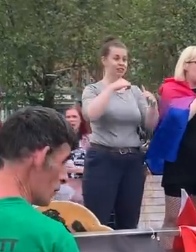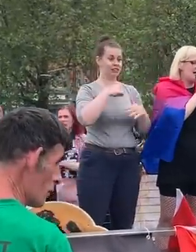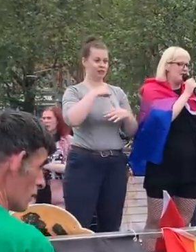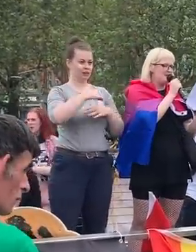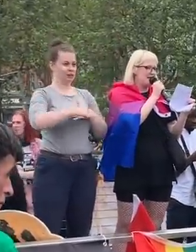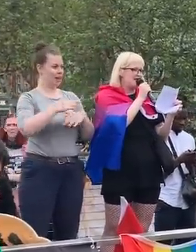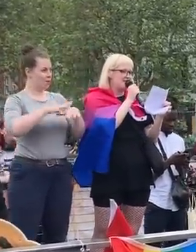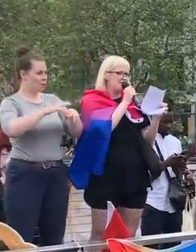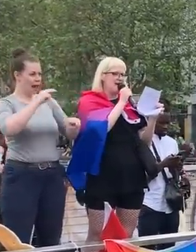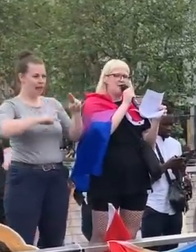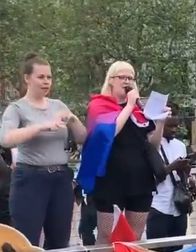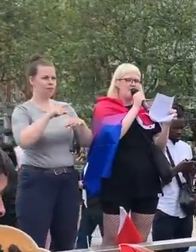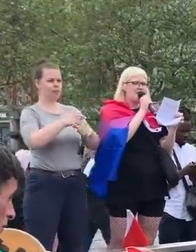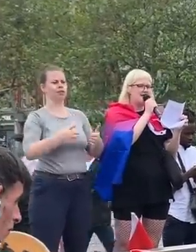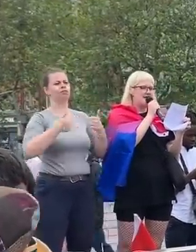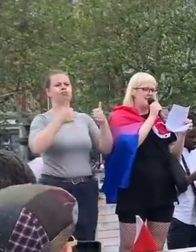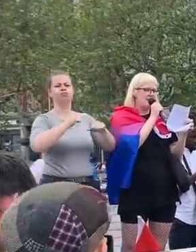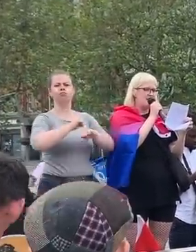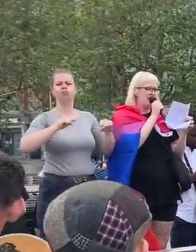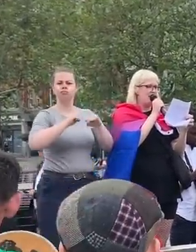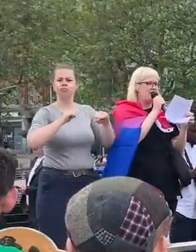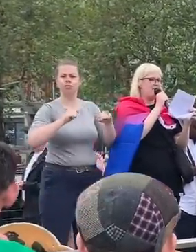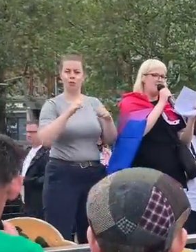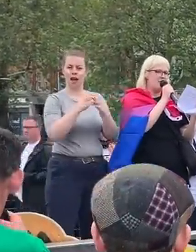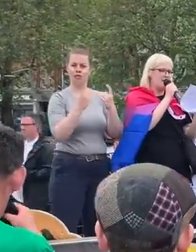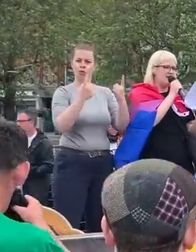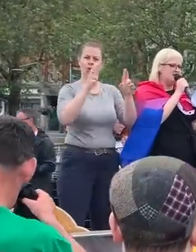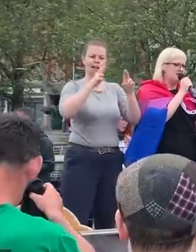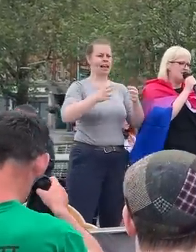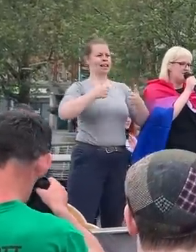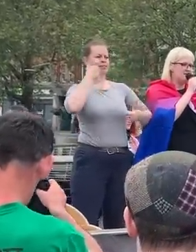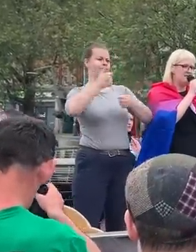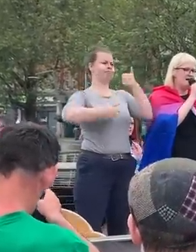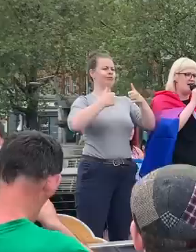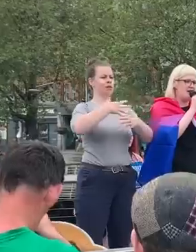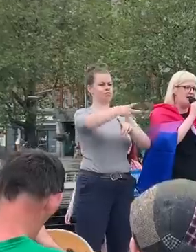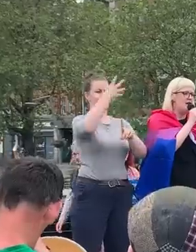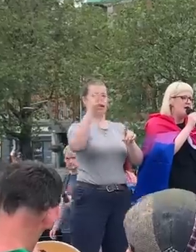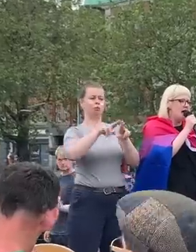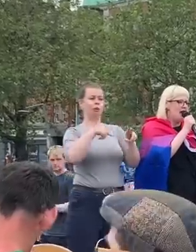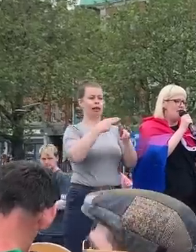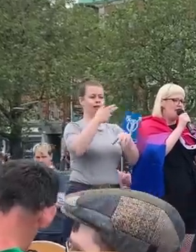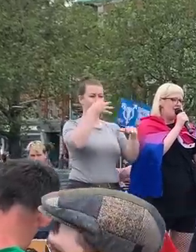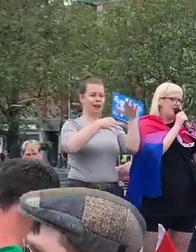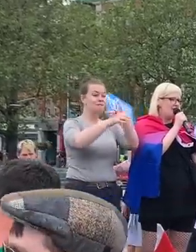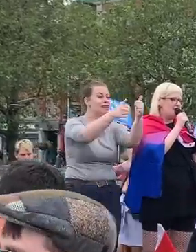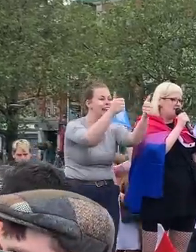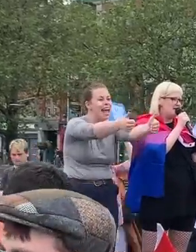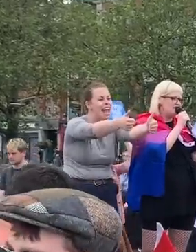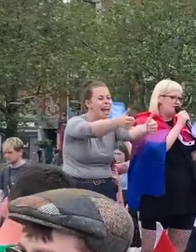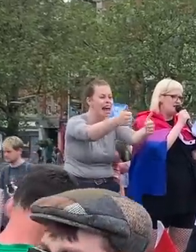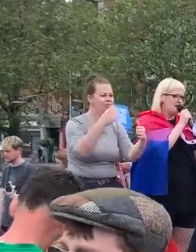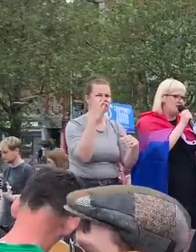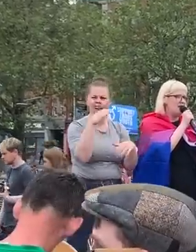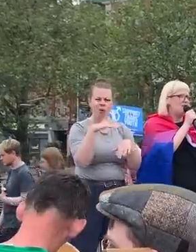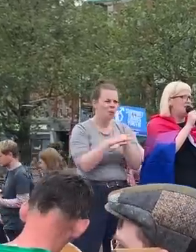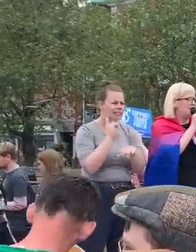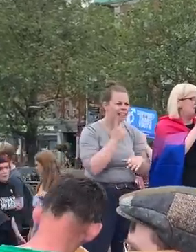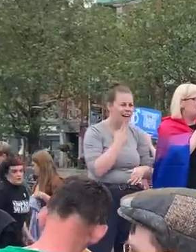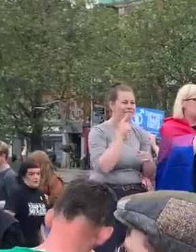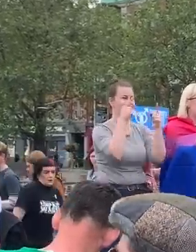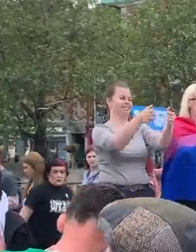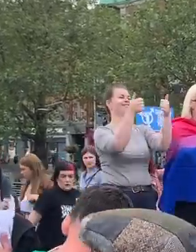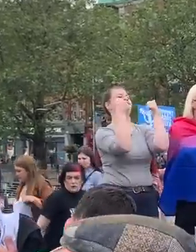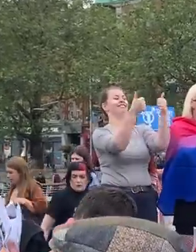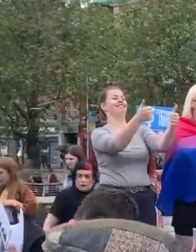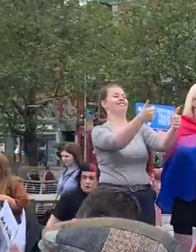a safe and welcoming space for me fellow queer people and celebrate Pride away from the corporations, government and Gardaí. We're going to have a couple of speeches here, then we're going to